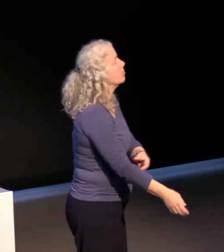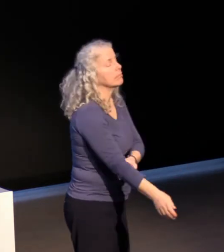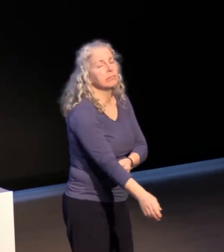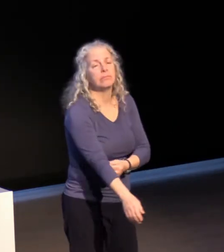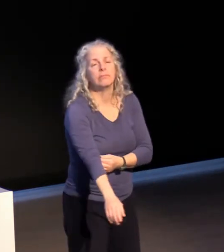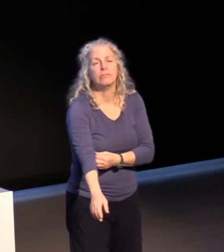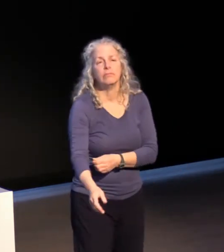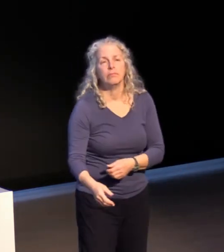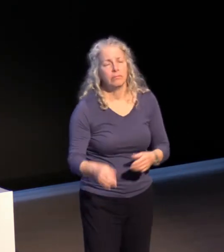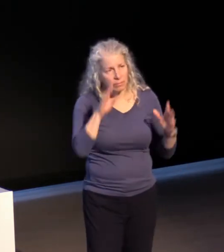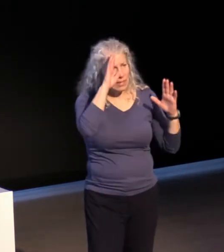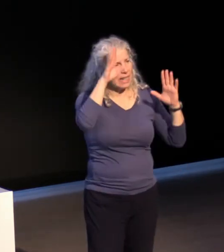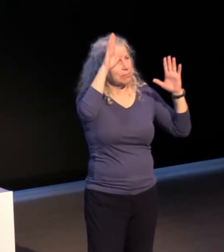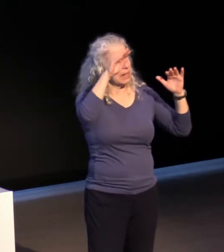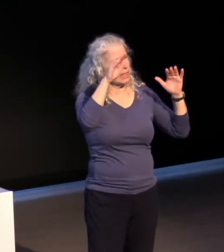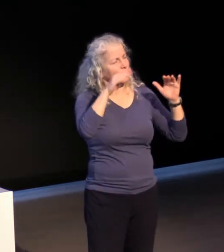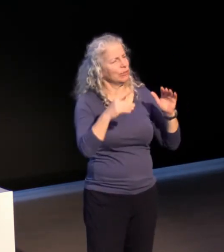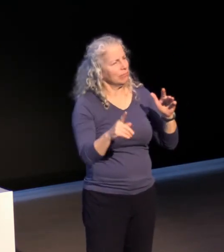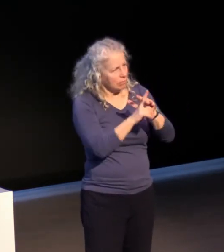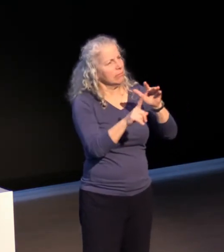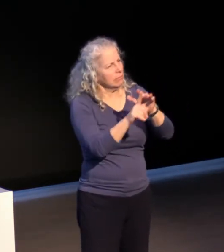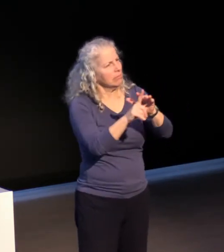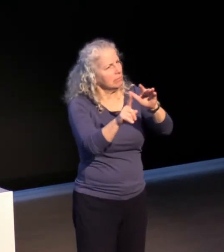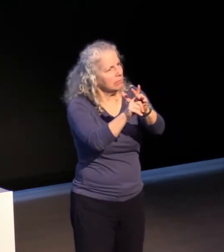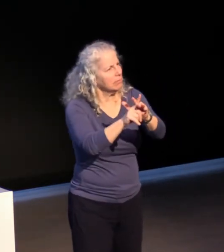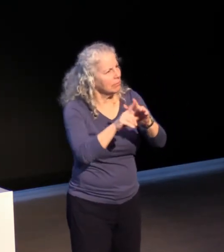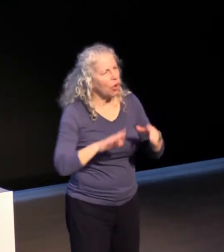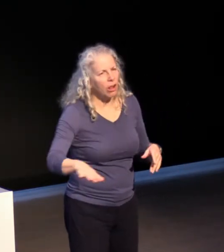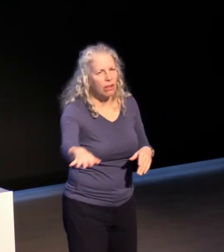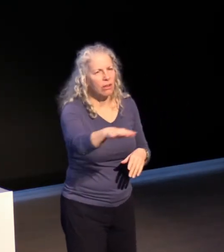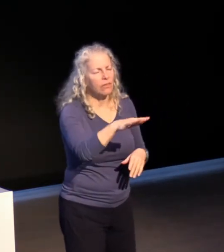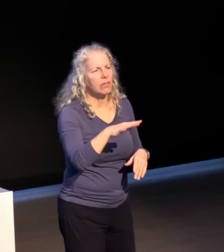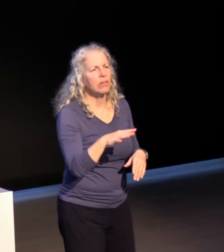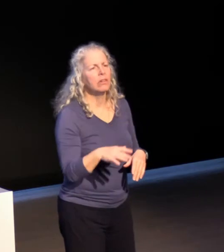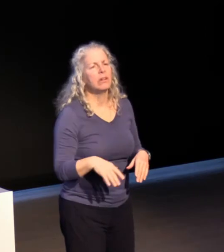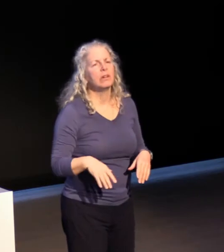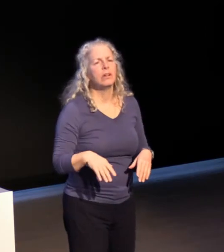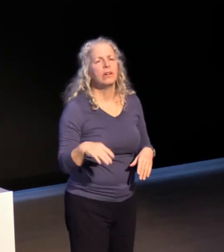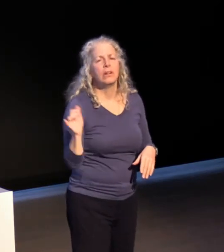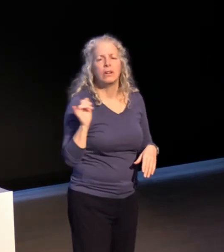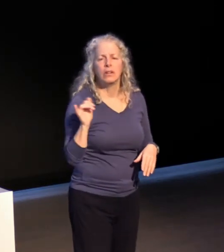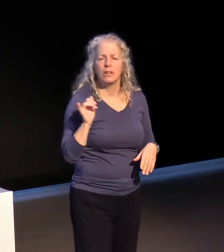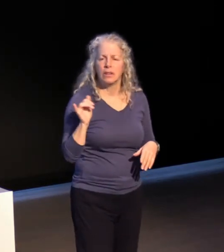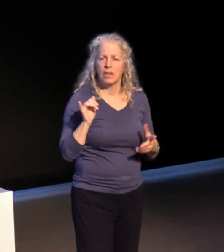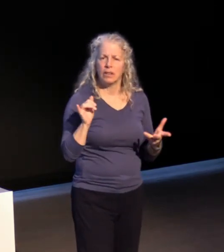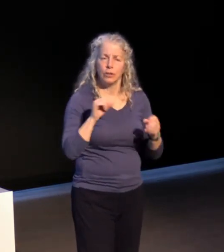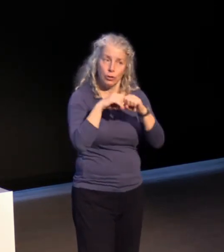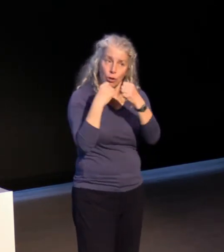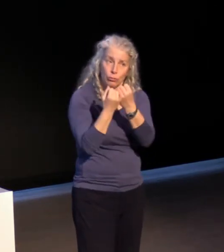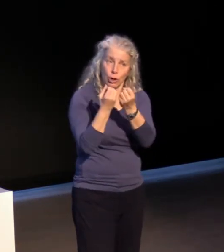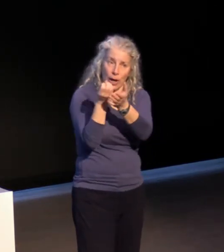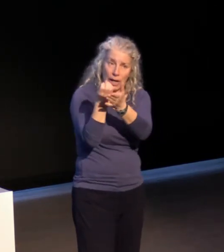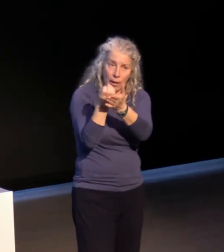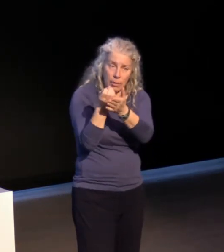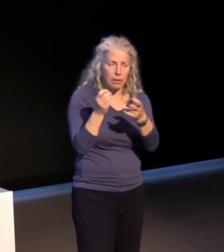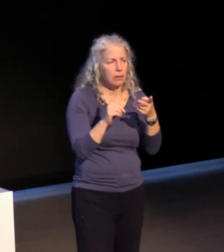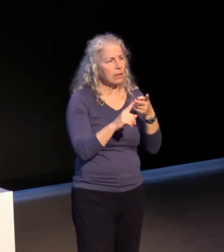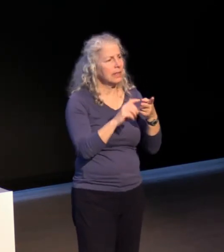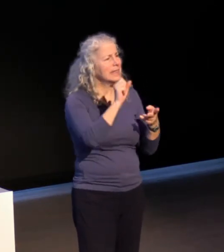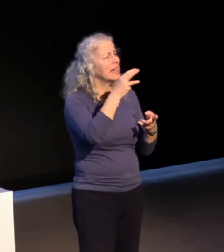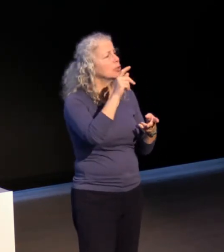Maps of expectations in different forms are found everywhere. For example, maps of social economic expectations,